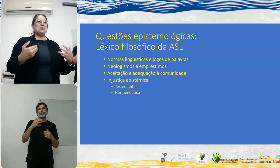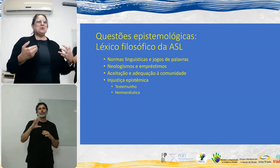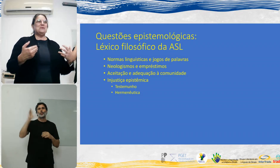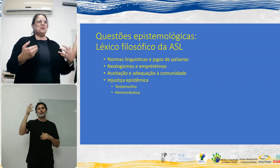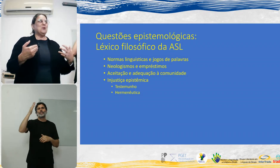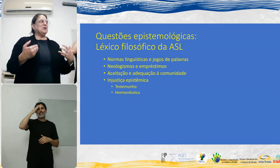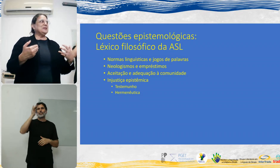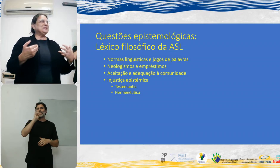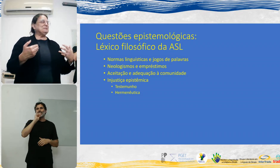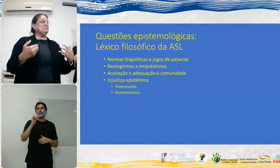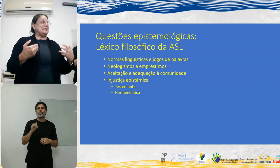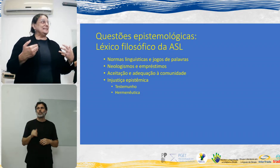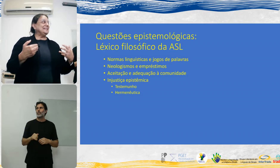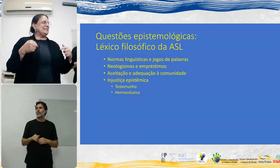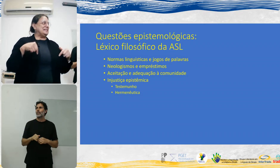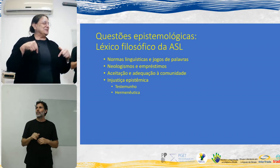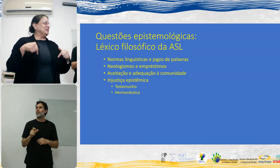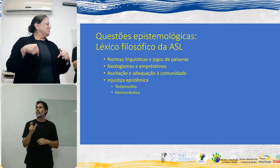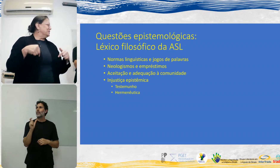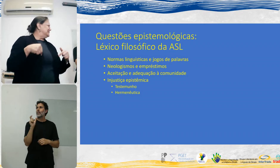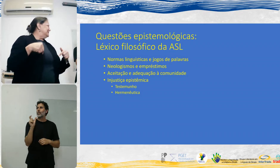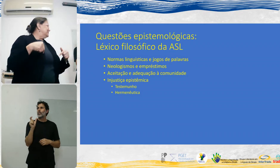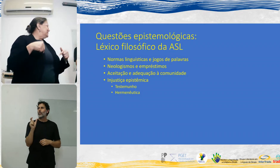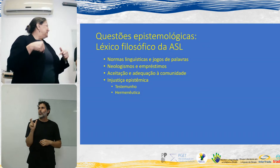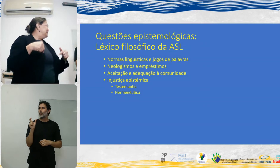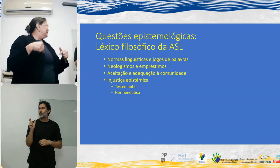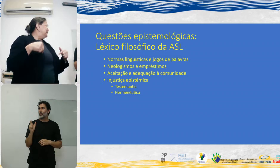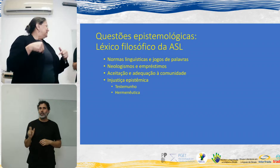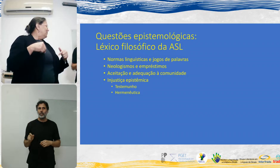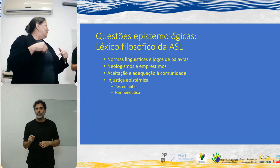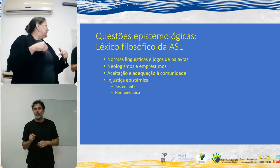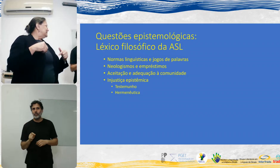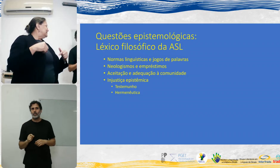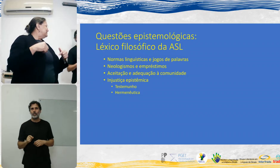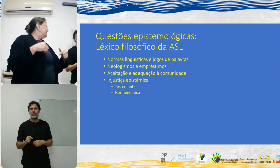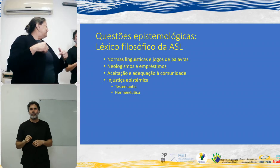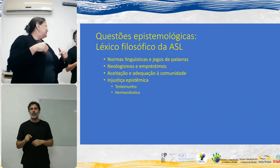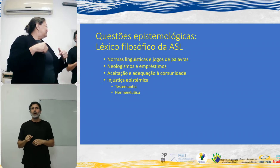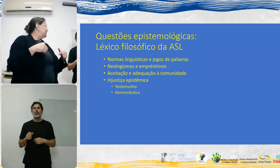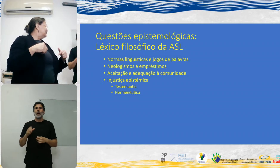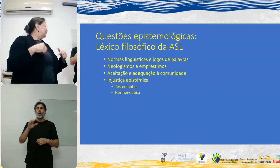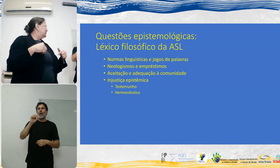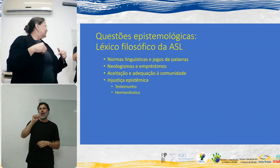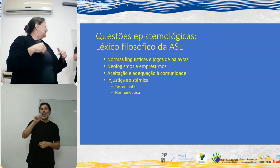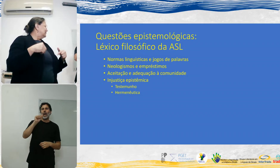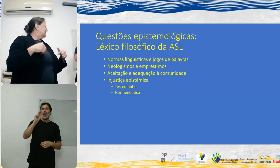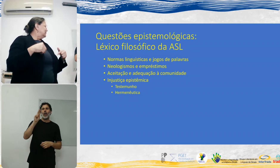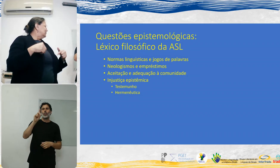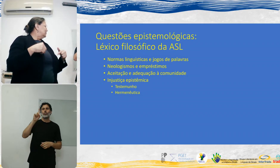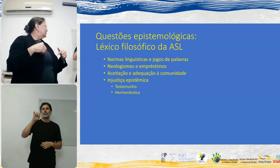what the word for autism is here in Brazil. Word for autism?